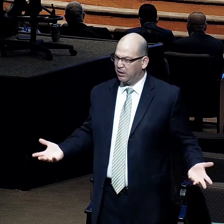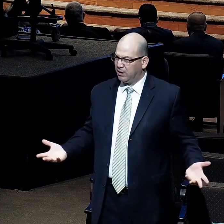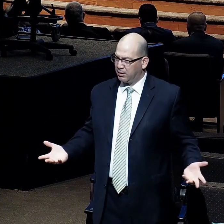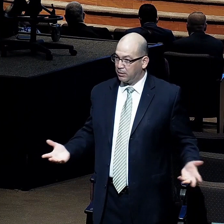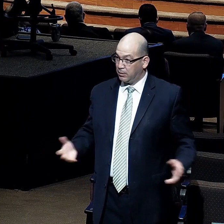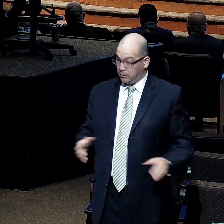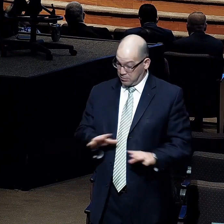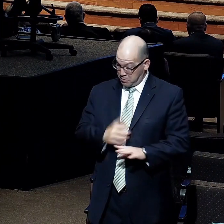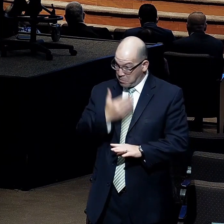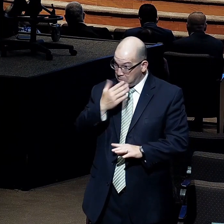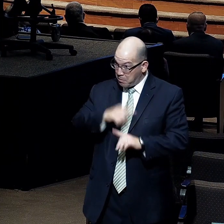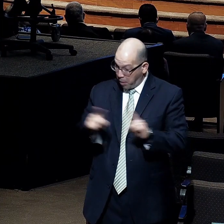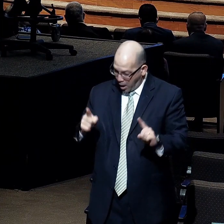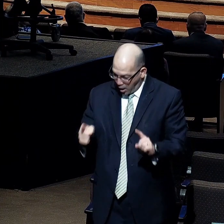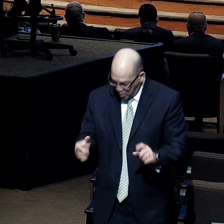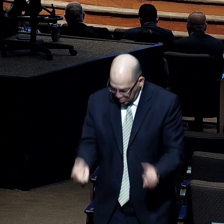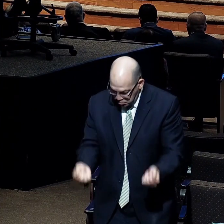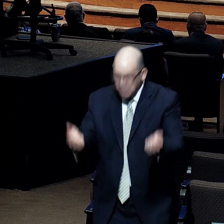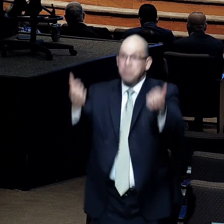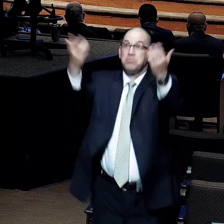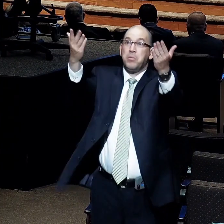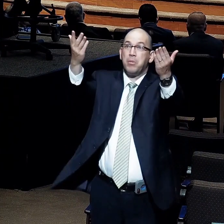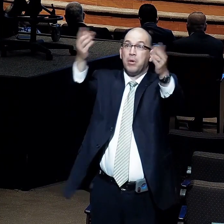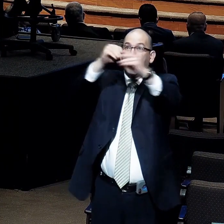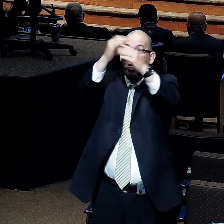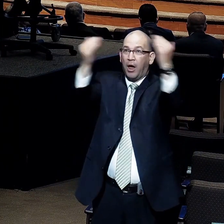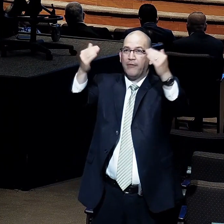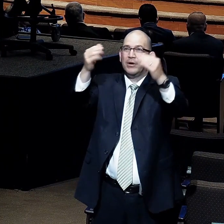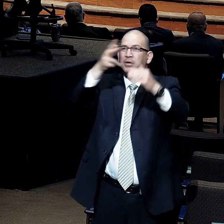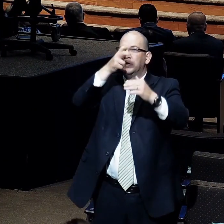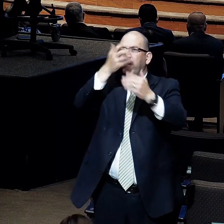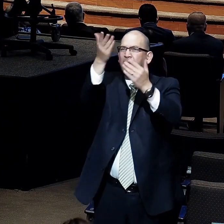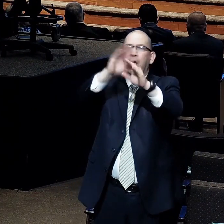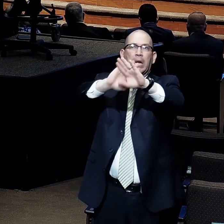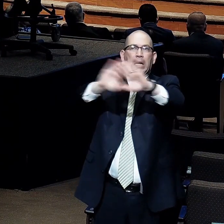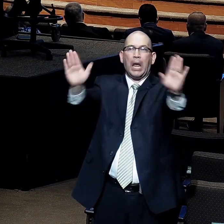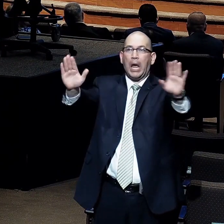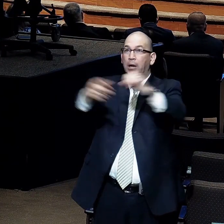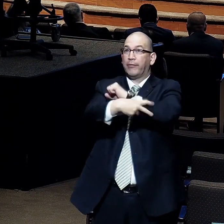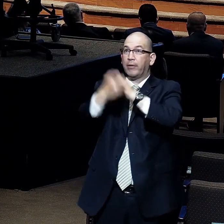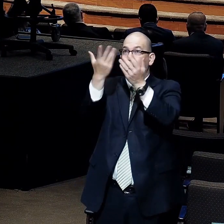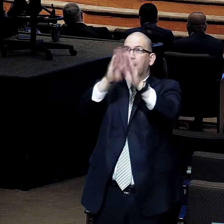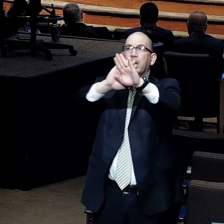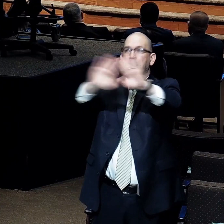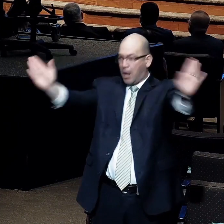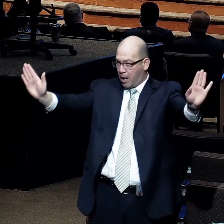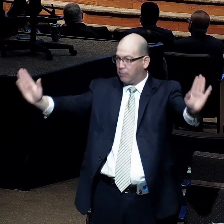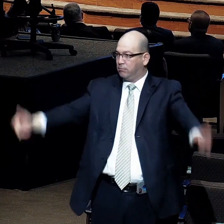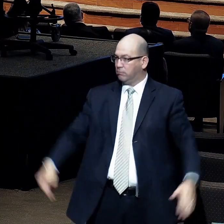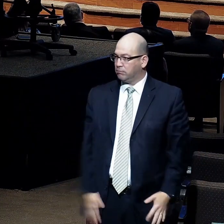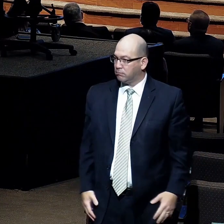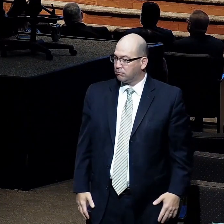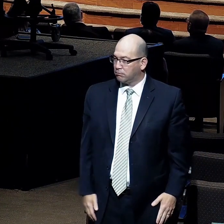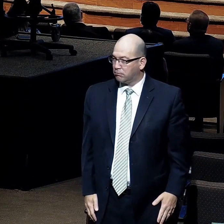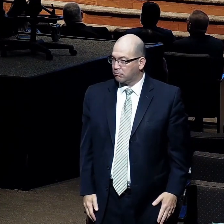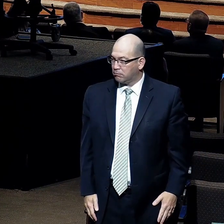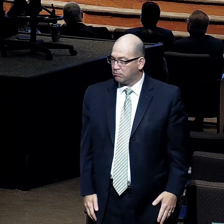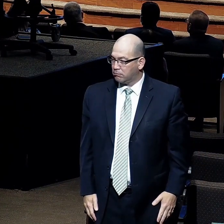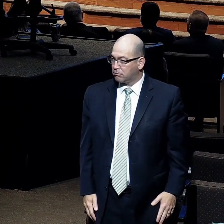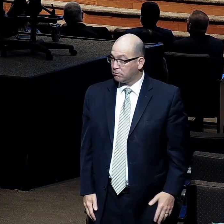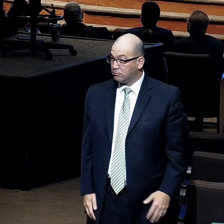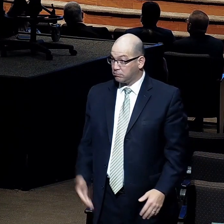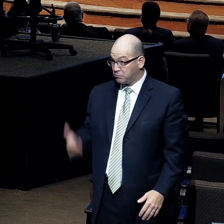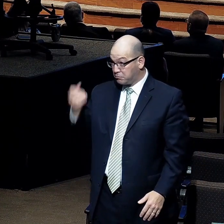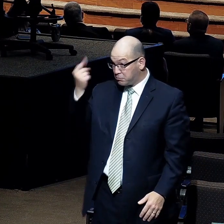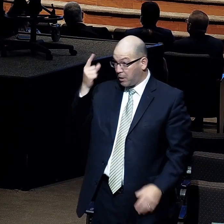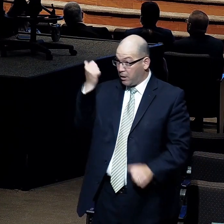yourselves treasures in heaven, where neither moth nor rust doth corrupt, and where thieves do not break through nor steal." Do you realize that every decision